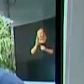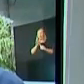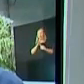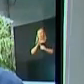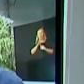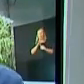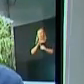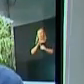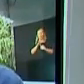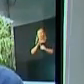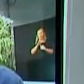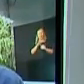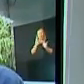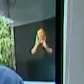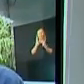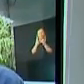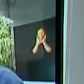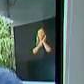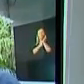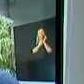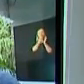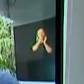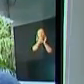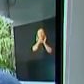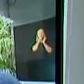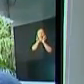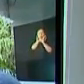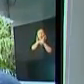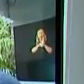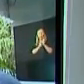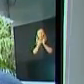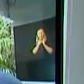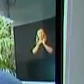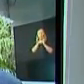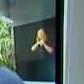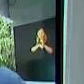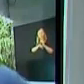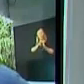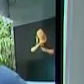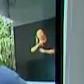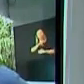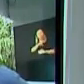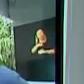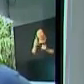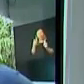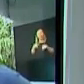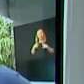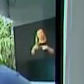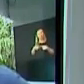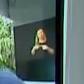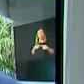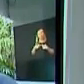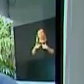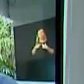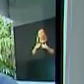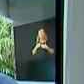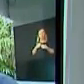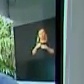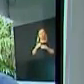below one on the way out of lockdown, why it was allowed to get between four and six on the way in?